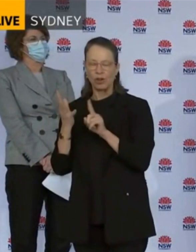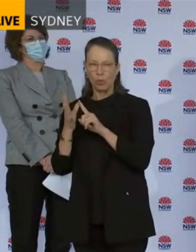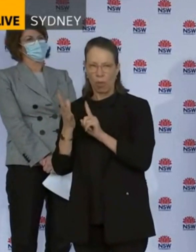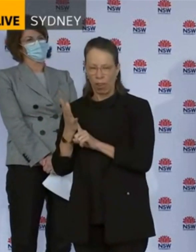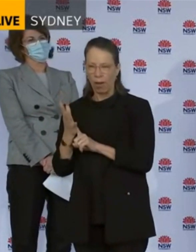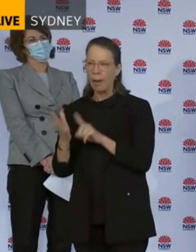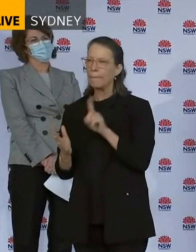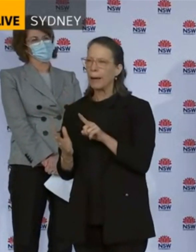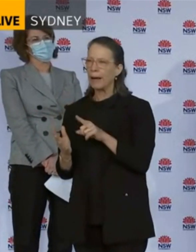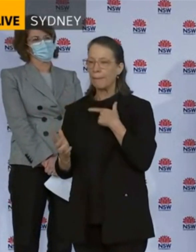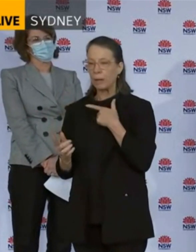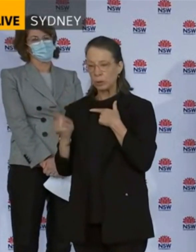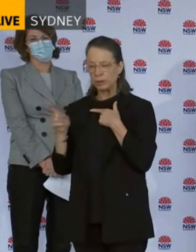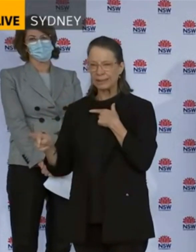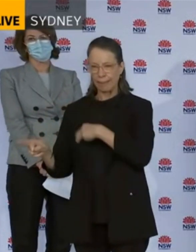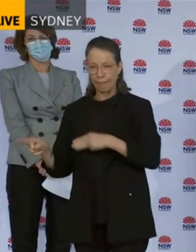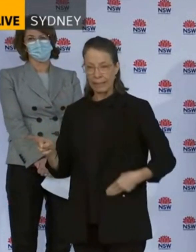relates to the fact that